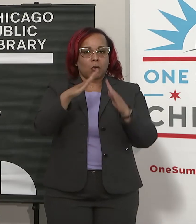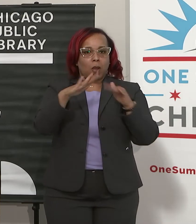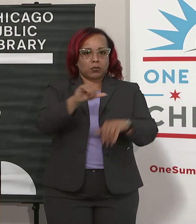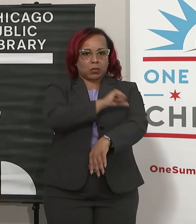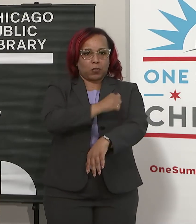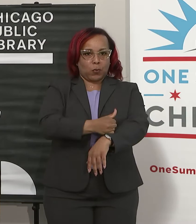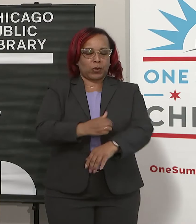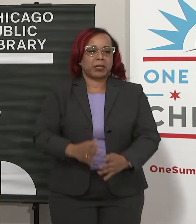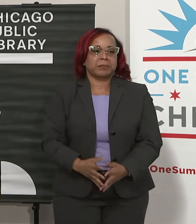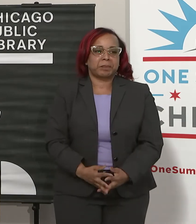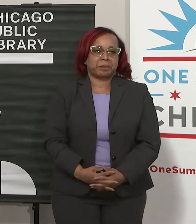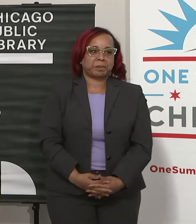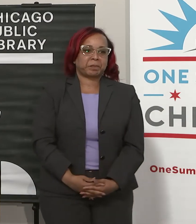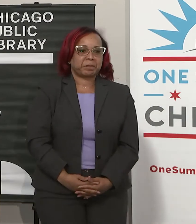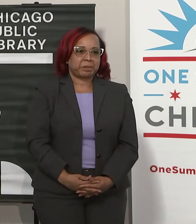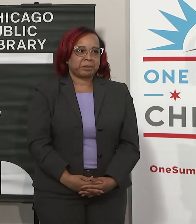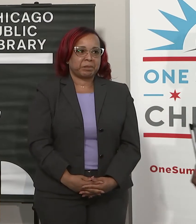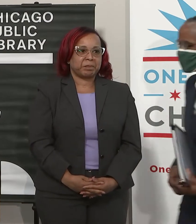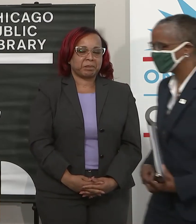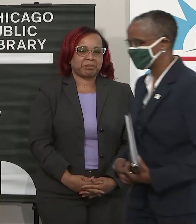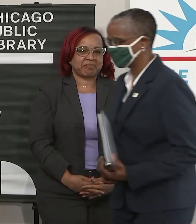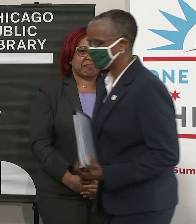Authority.